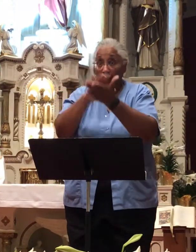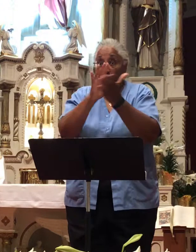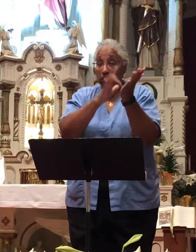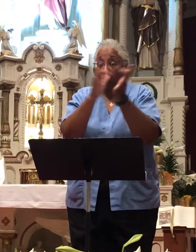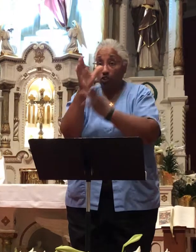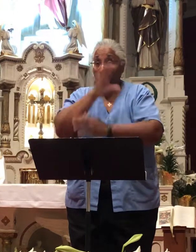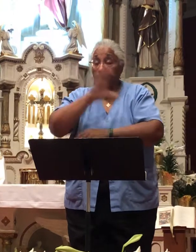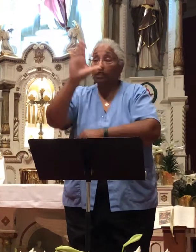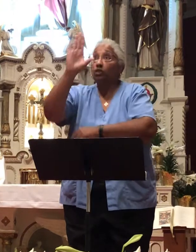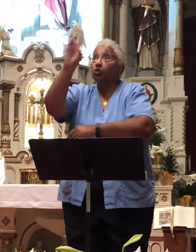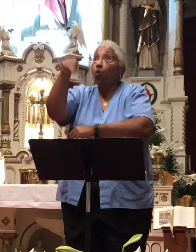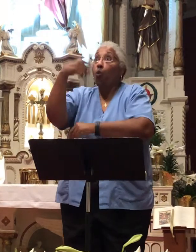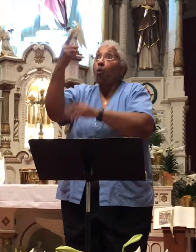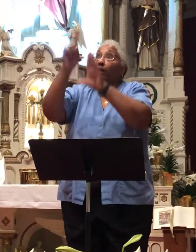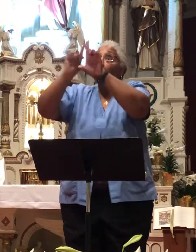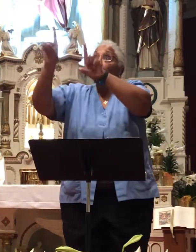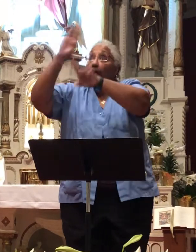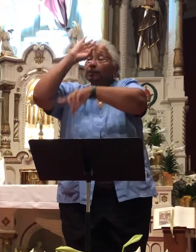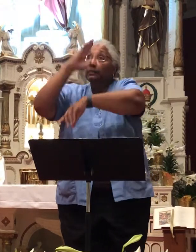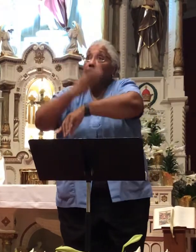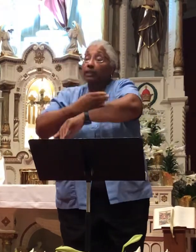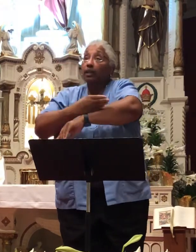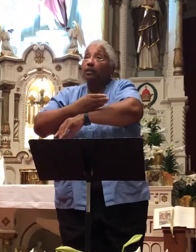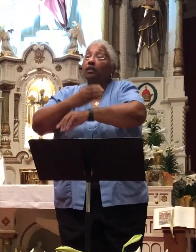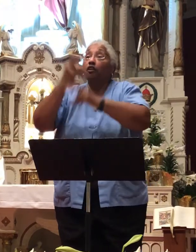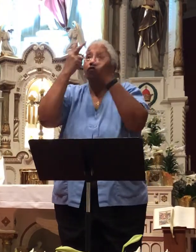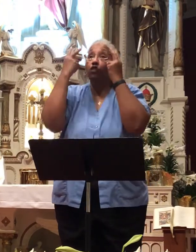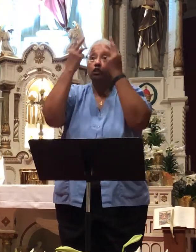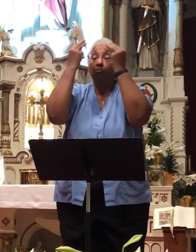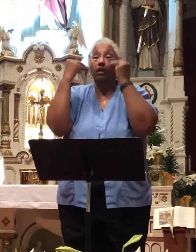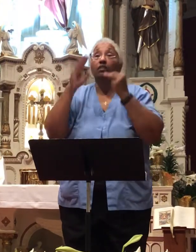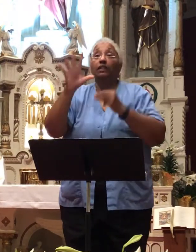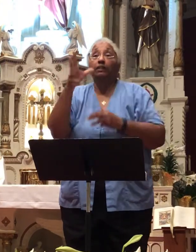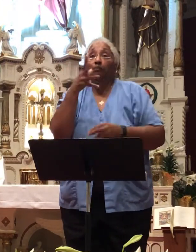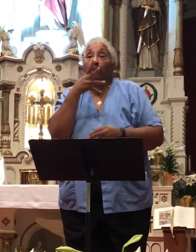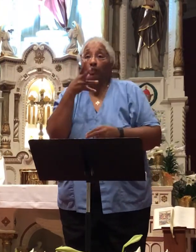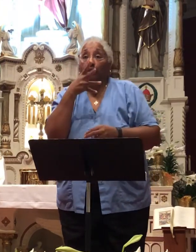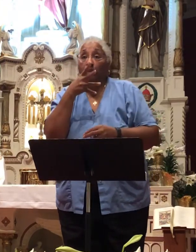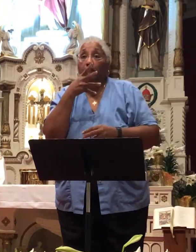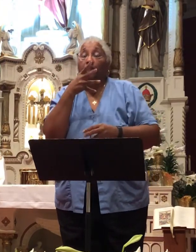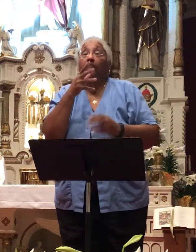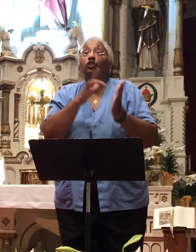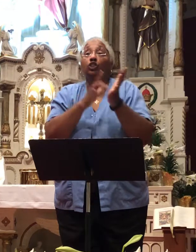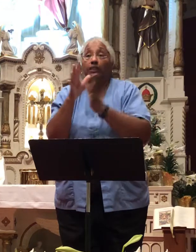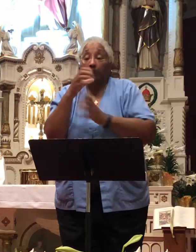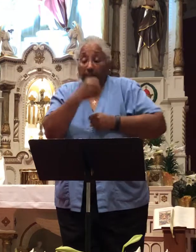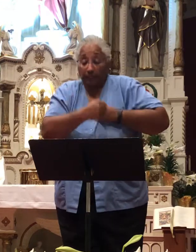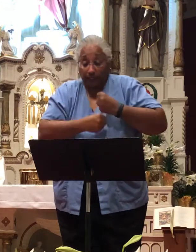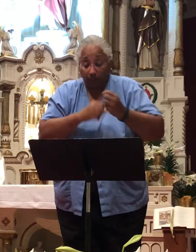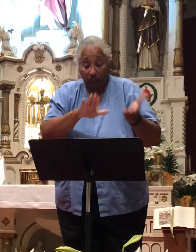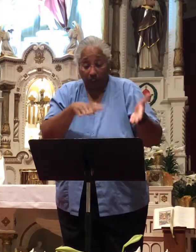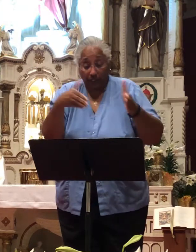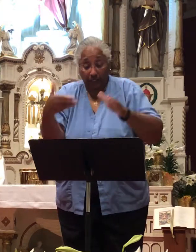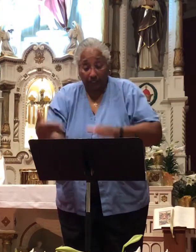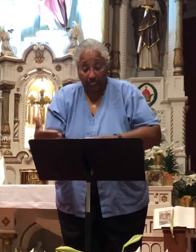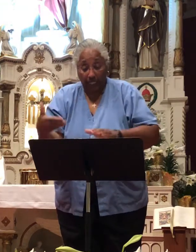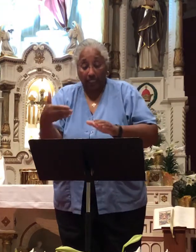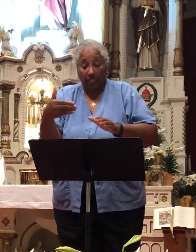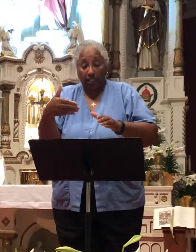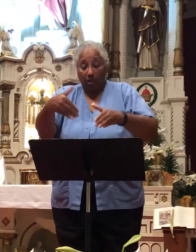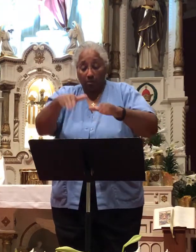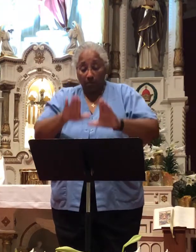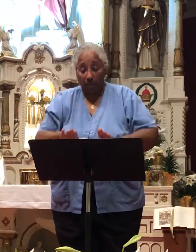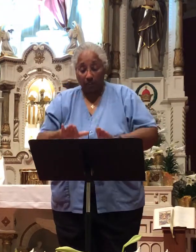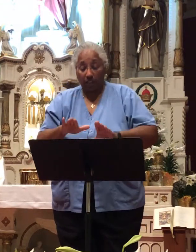our Lord, who was born of the Virgin Mary, suffered death and was buried, rose from the dead, and is now seated